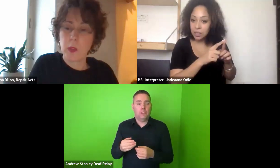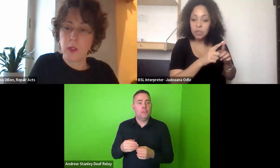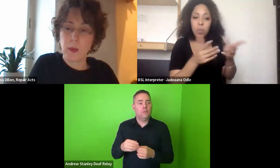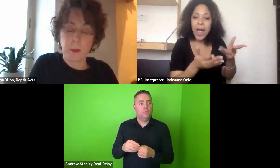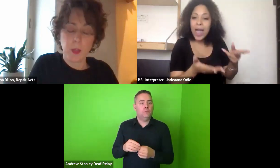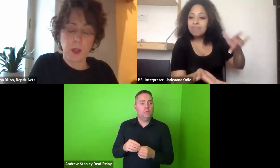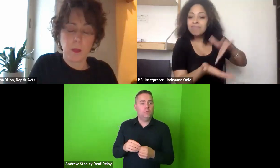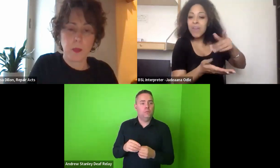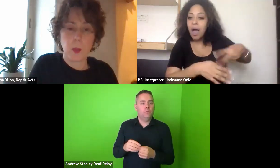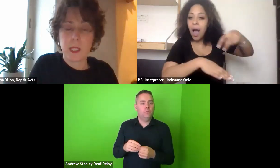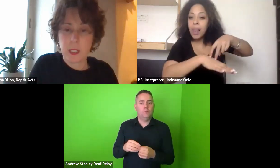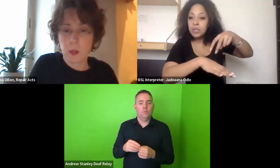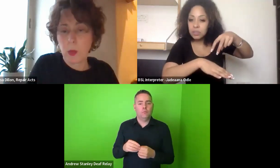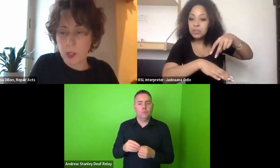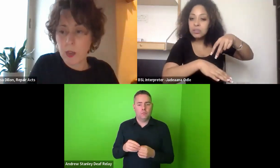Ireland. It's one of the